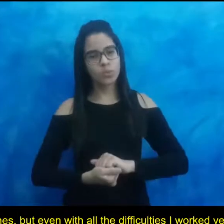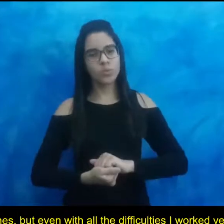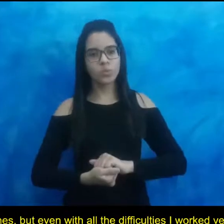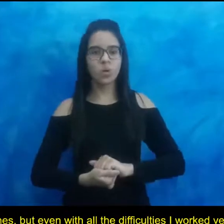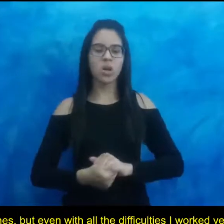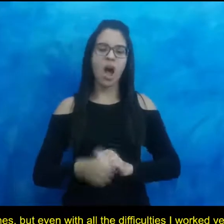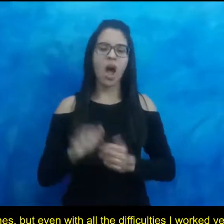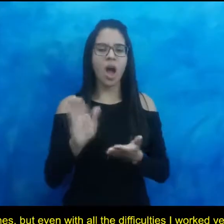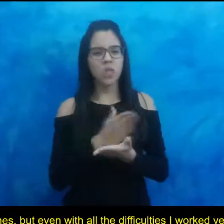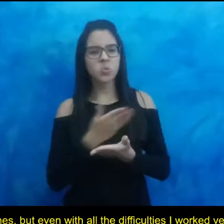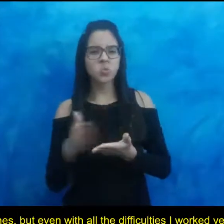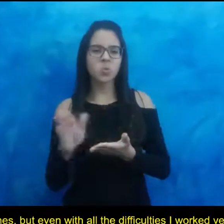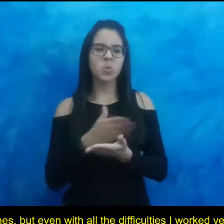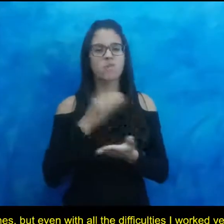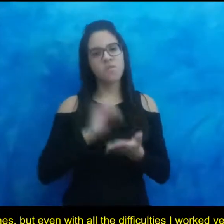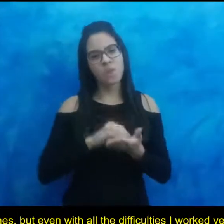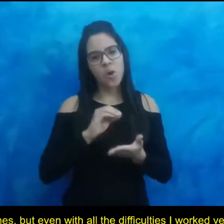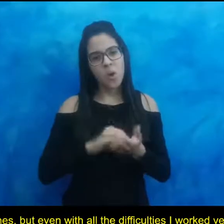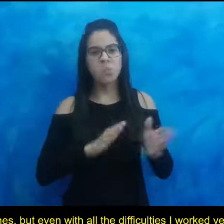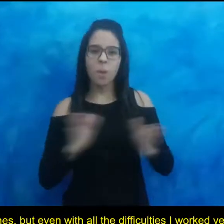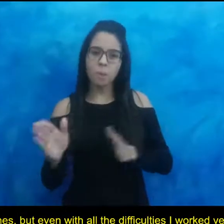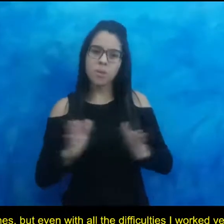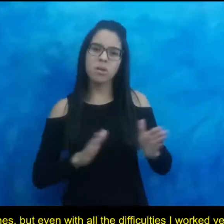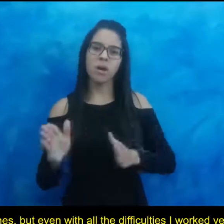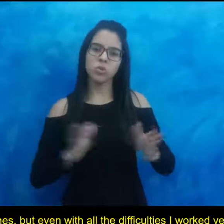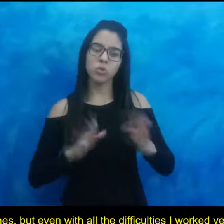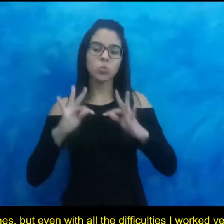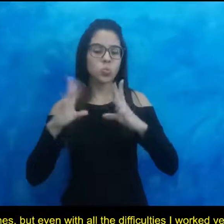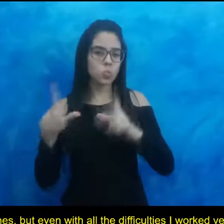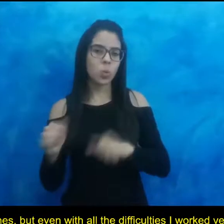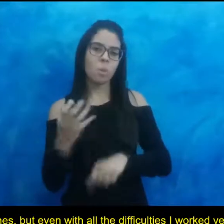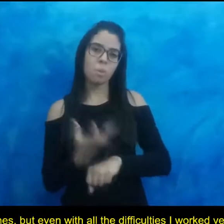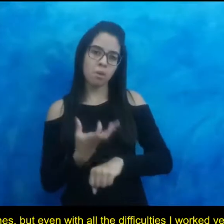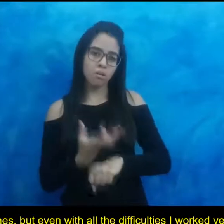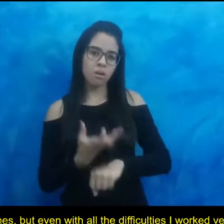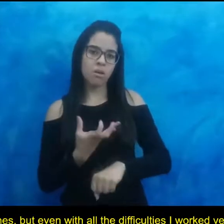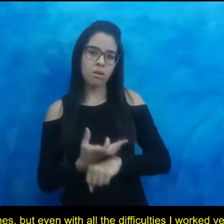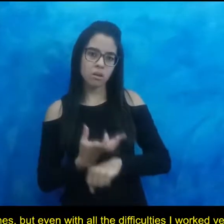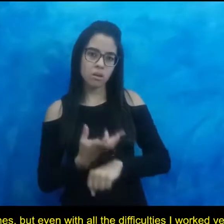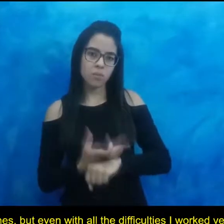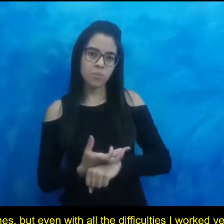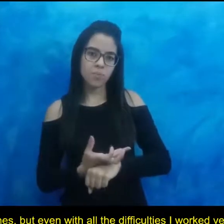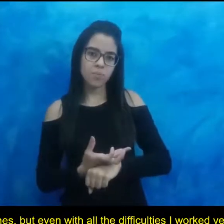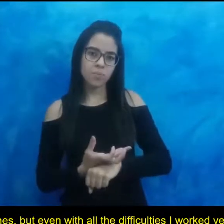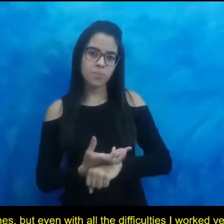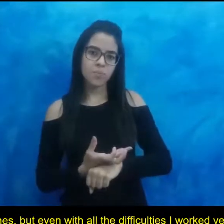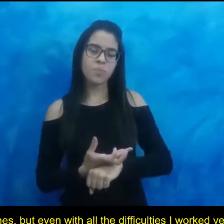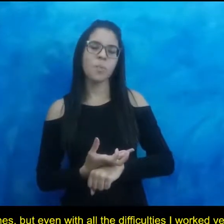Of all disciplines, but even with all the difficulties, I worked very hard